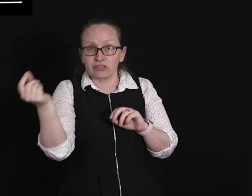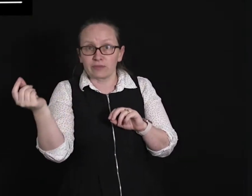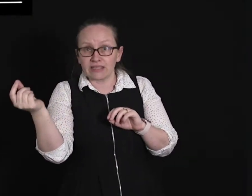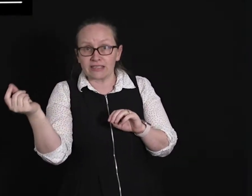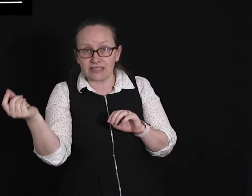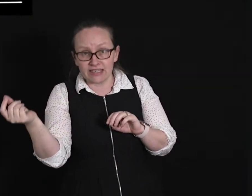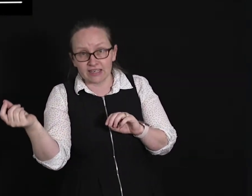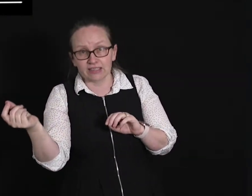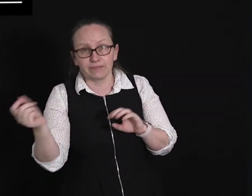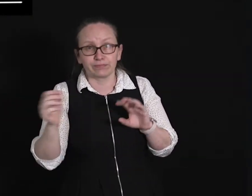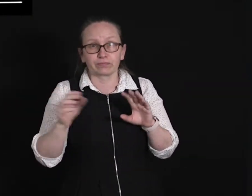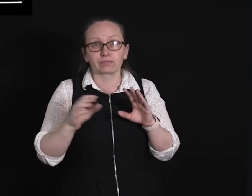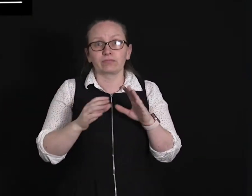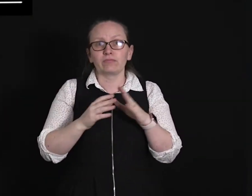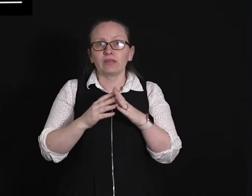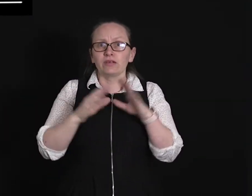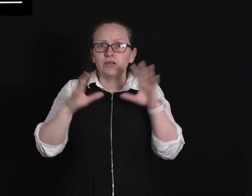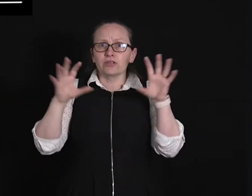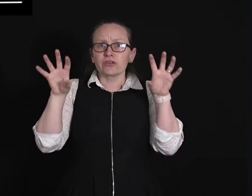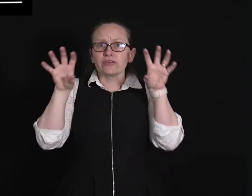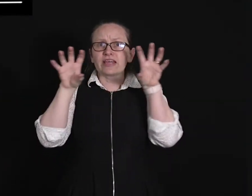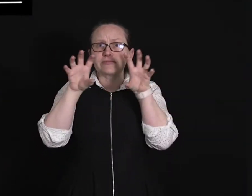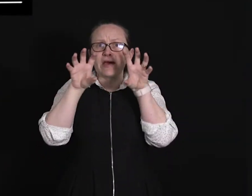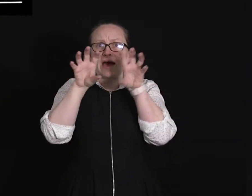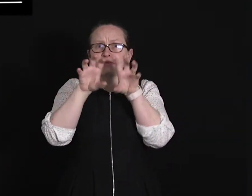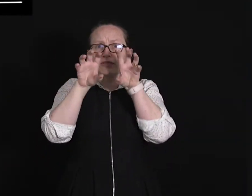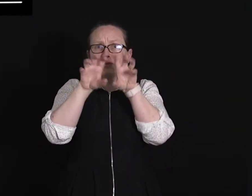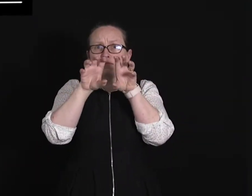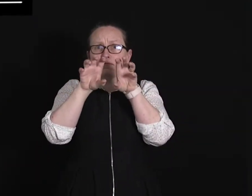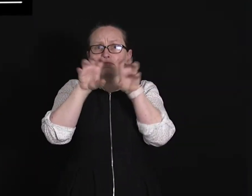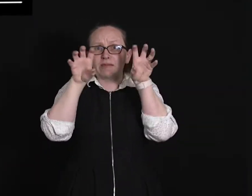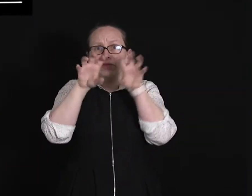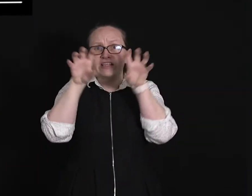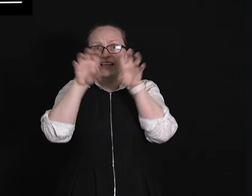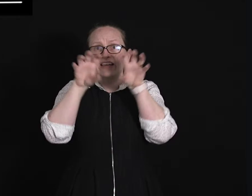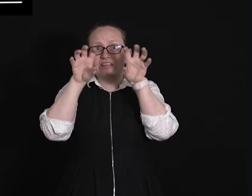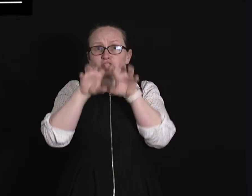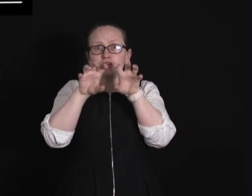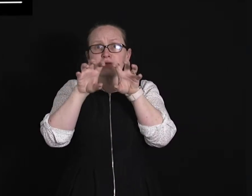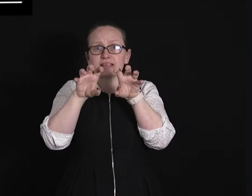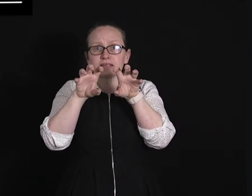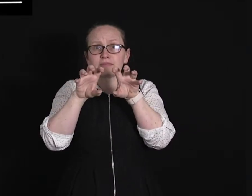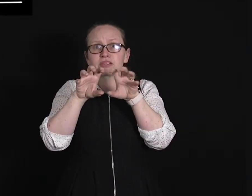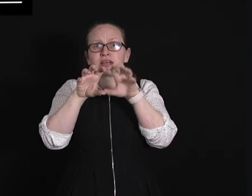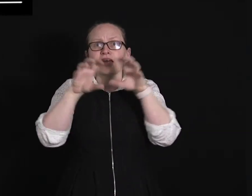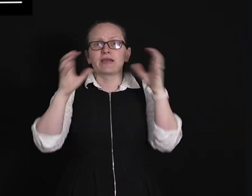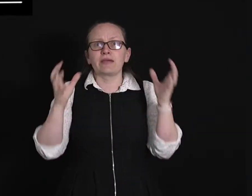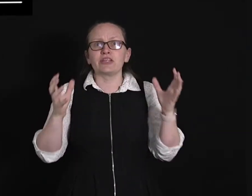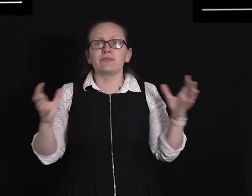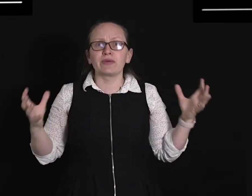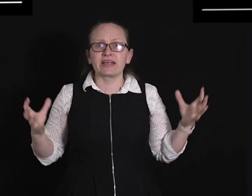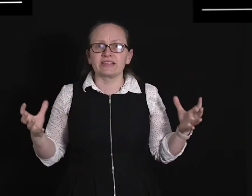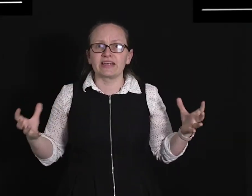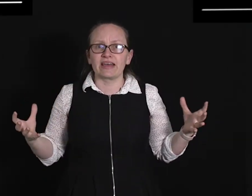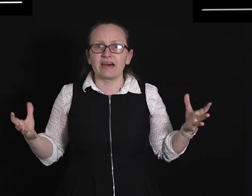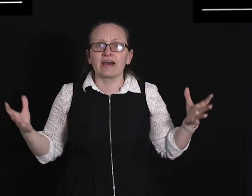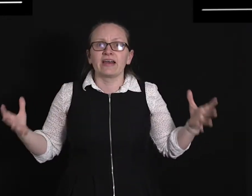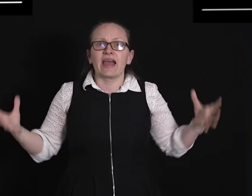bit distinct. So that's what happens when we bring together two atoms. Imagine bringing together